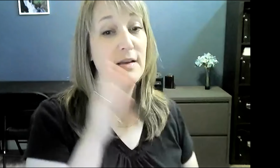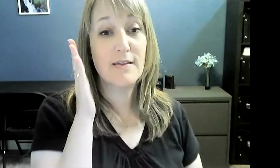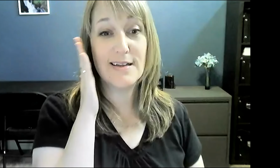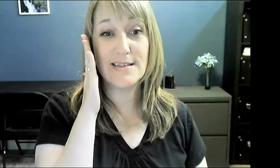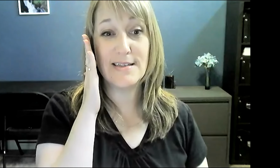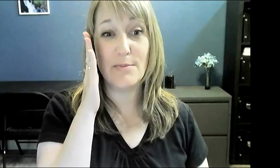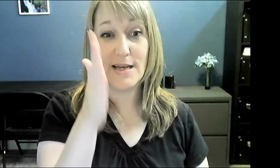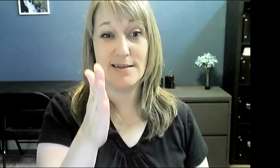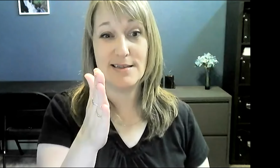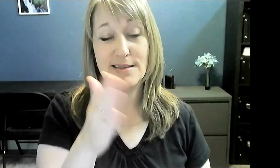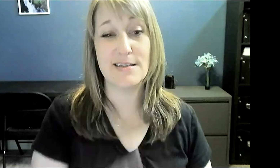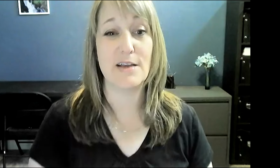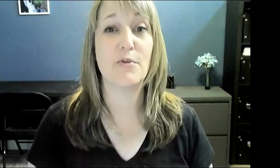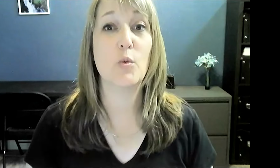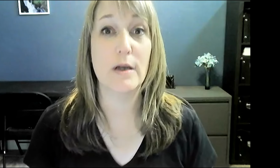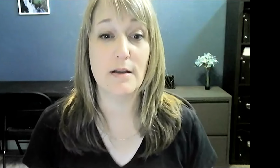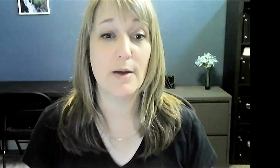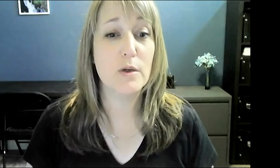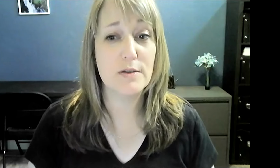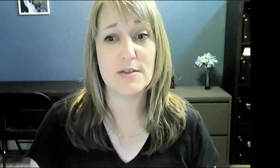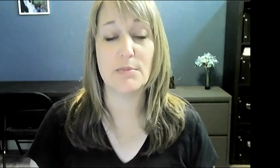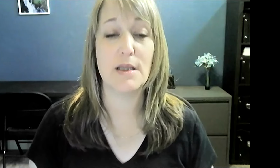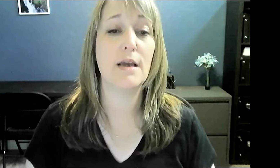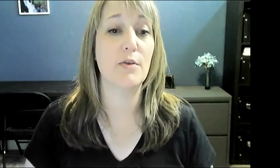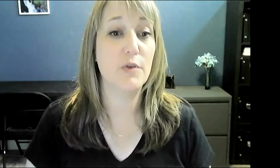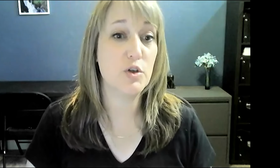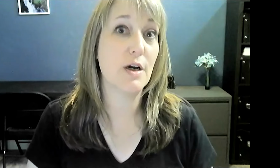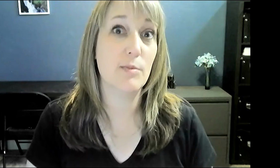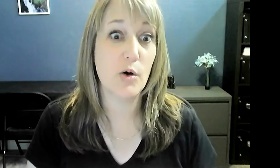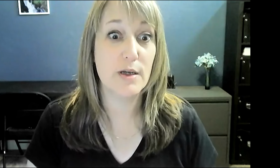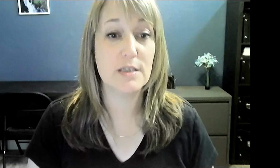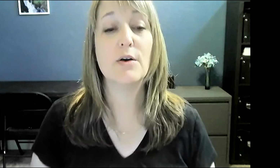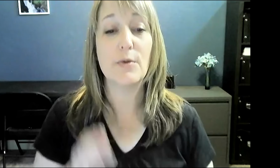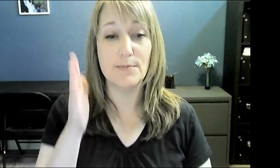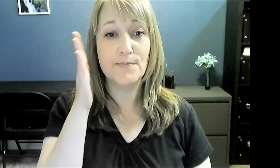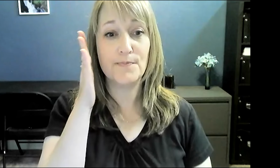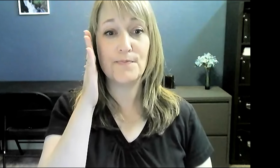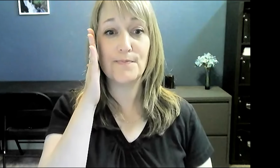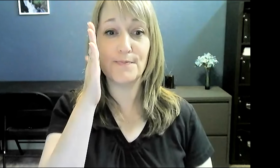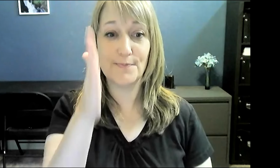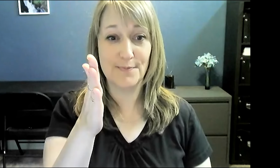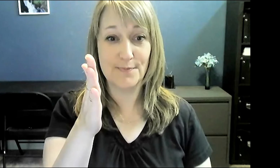That's the same as the sign for will. I will do something in the future. I am going to.